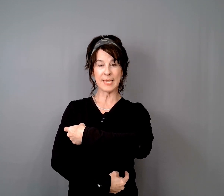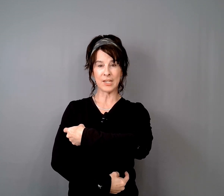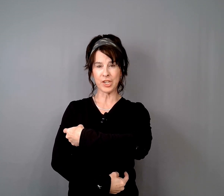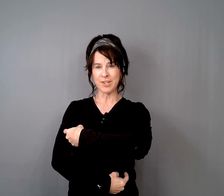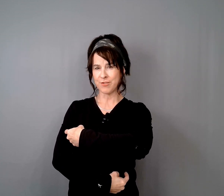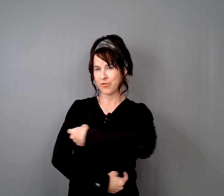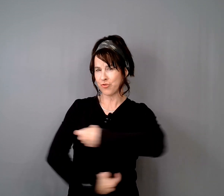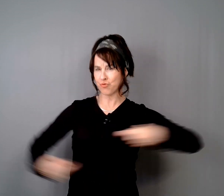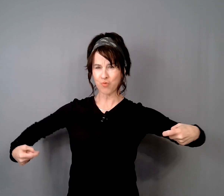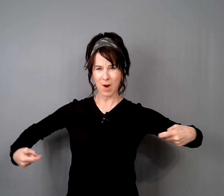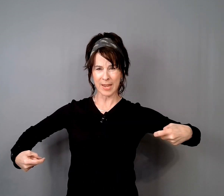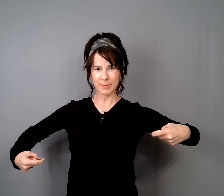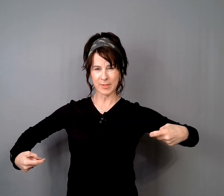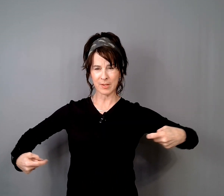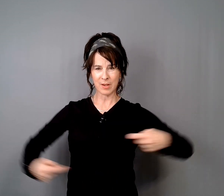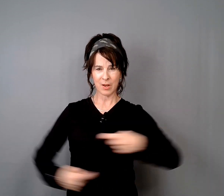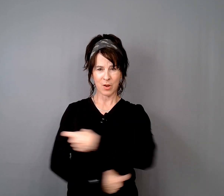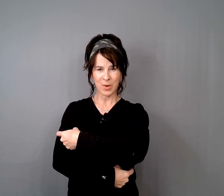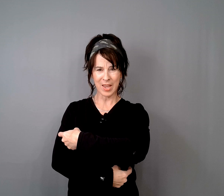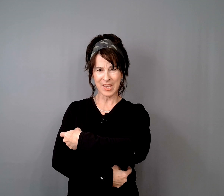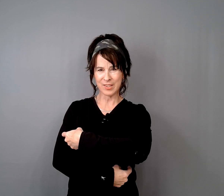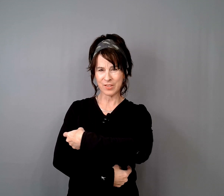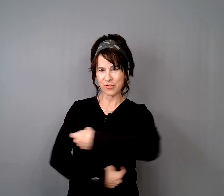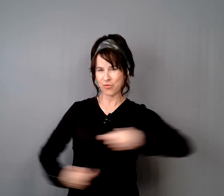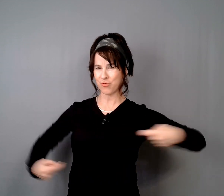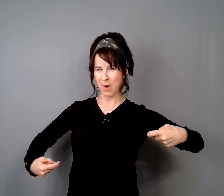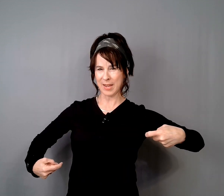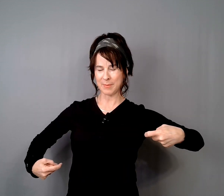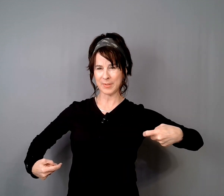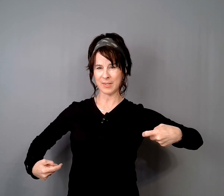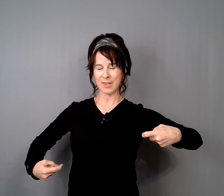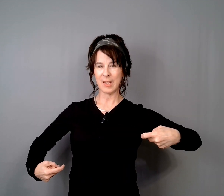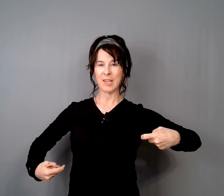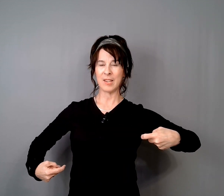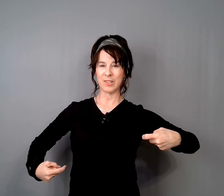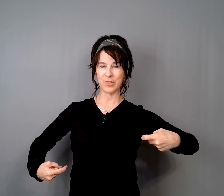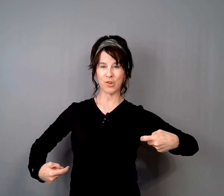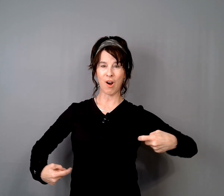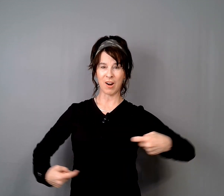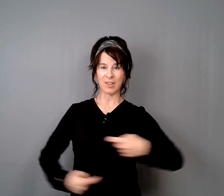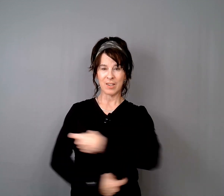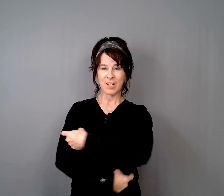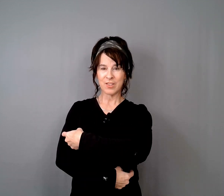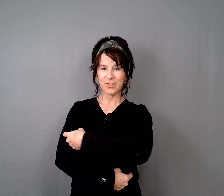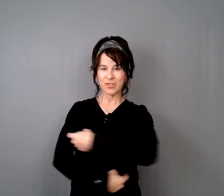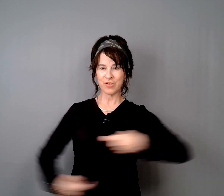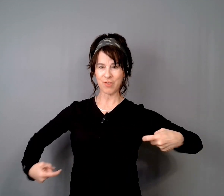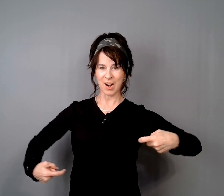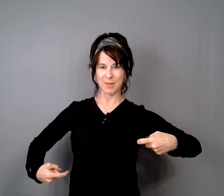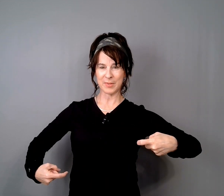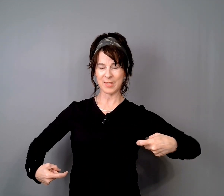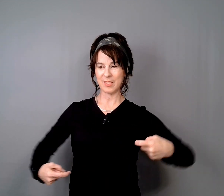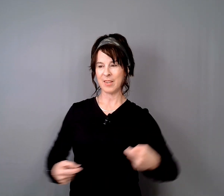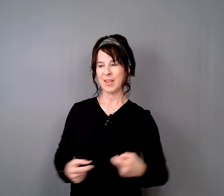midsection, stripes. Okay, stripes. It's a scar. Stripes.